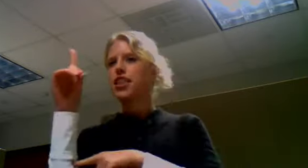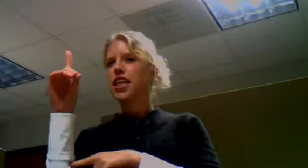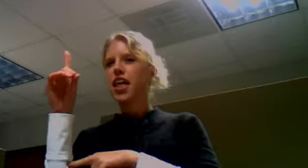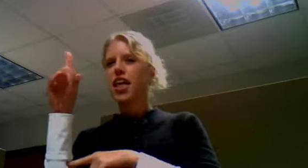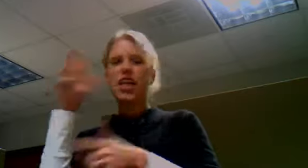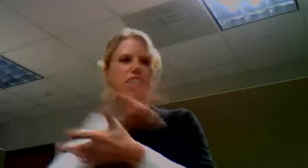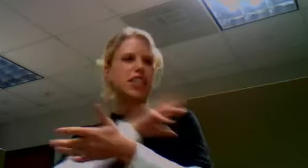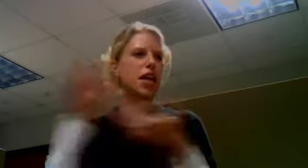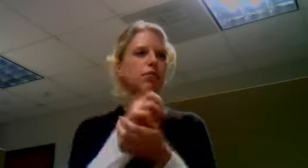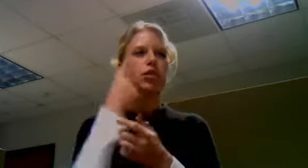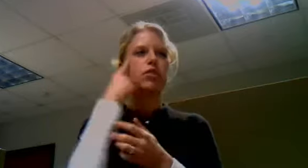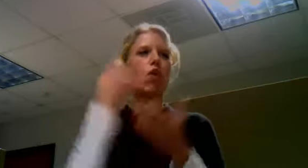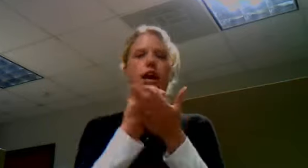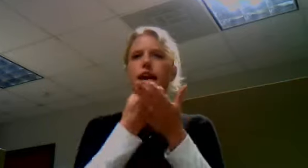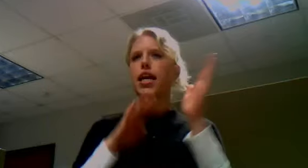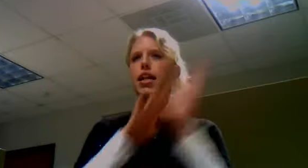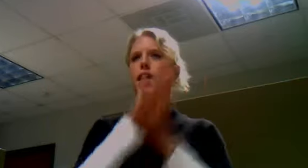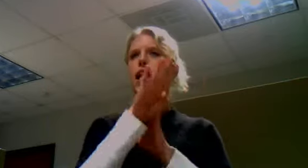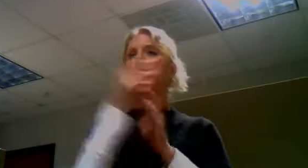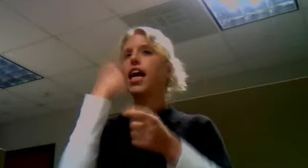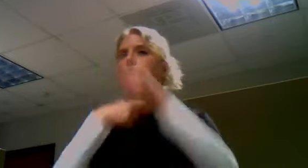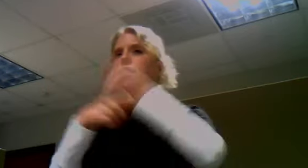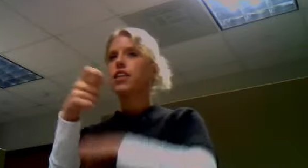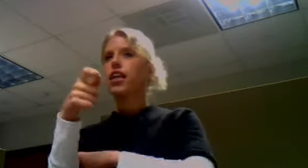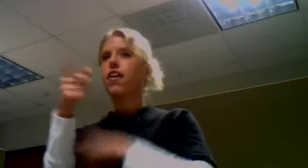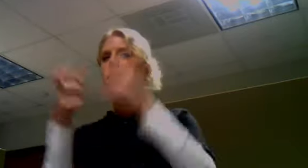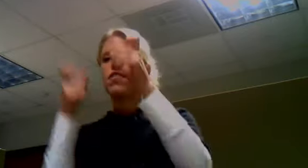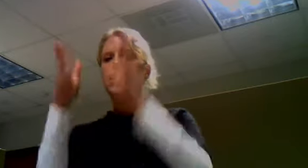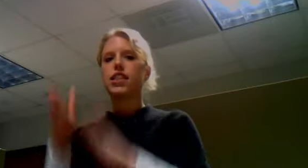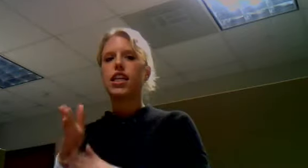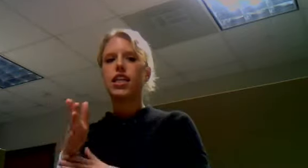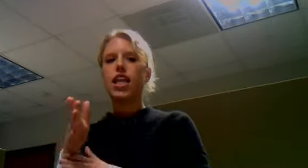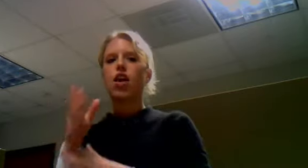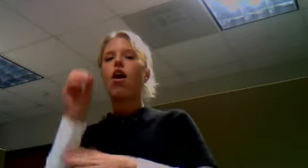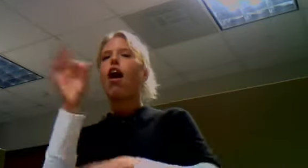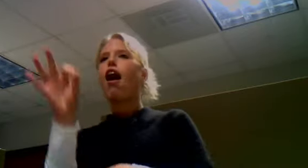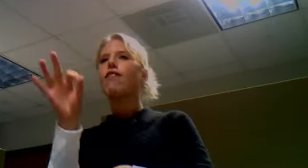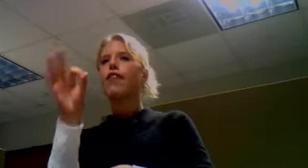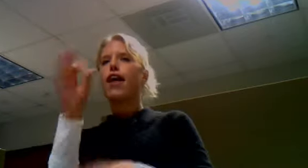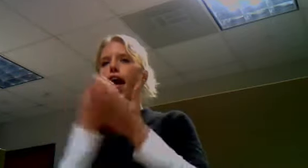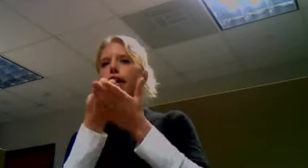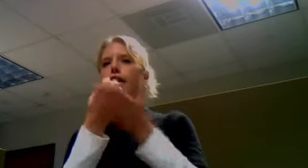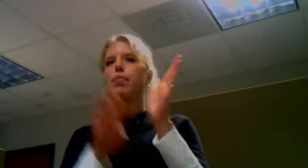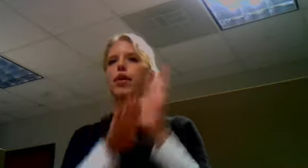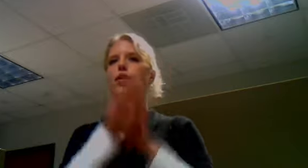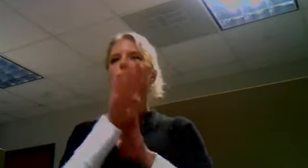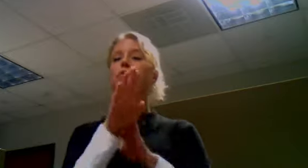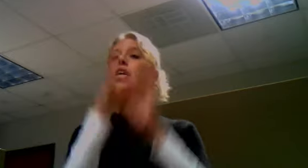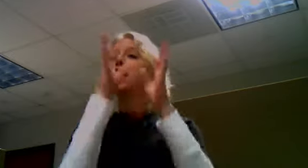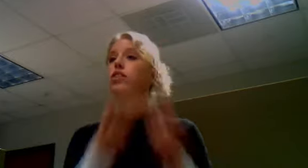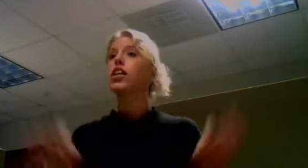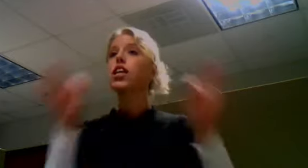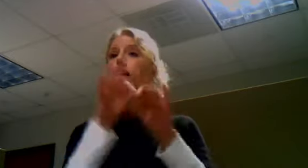growth rather than a facilitator of economic growth. Here's the key question. Just how